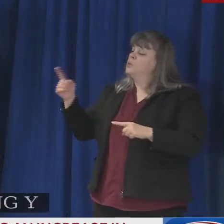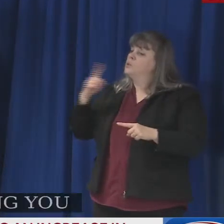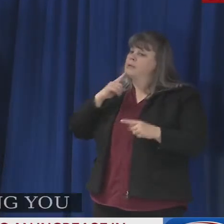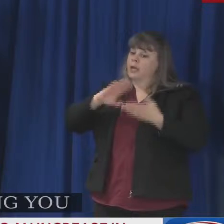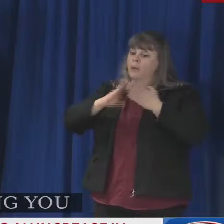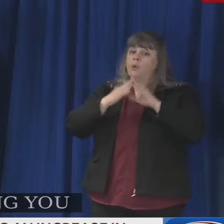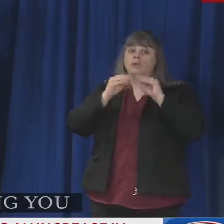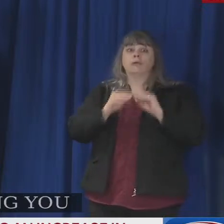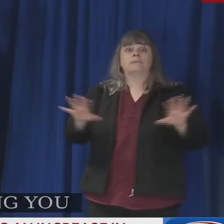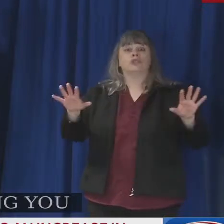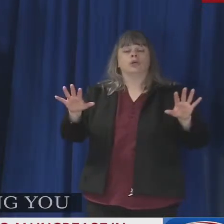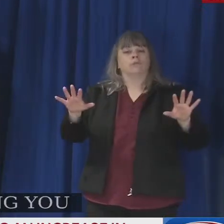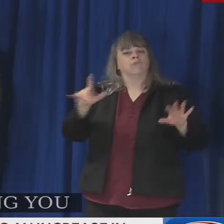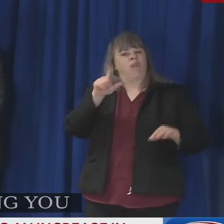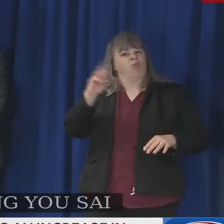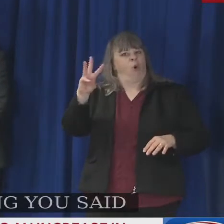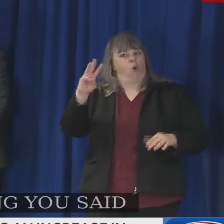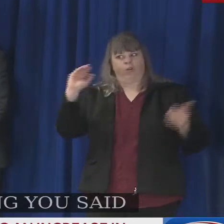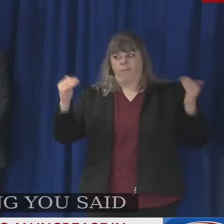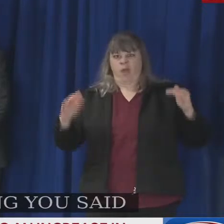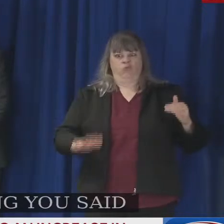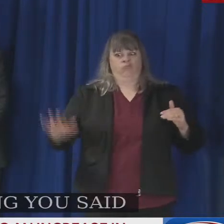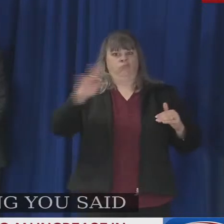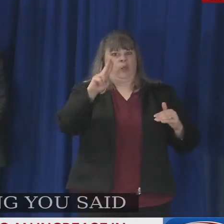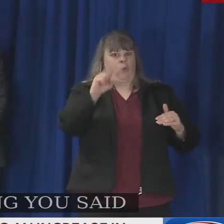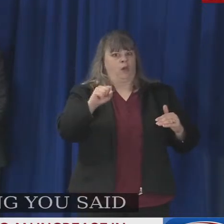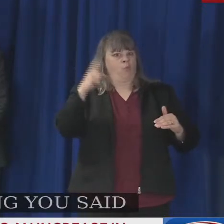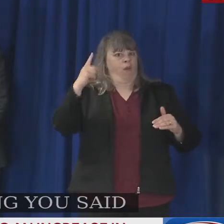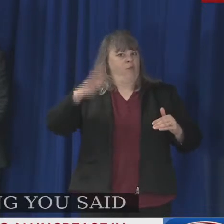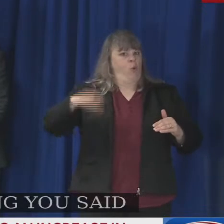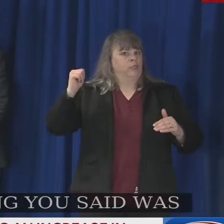very low and one of the lowest in the country. So